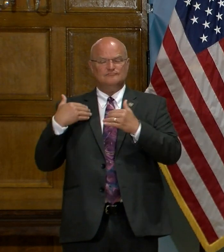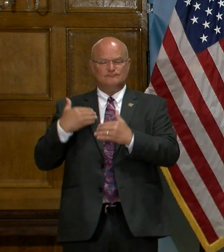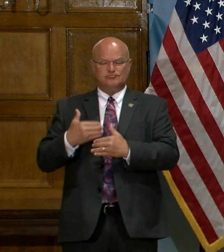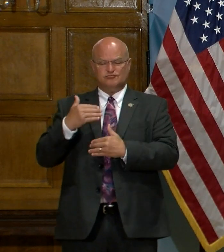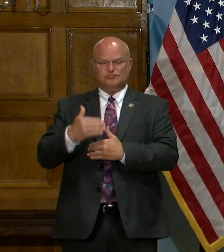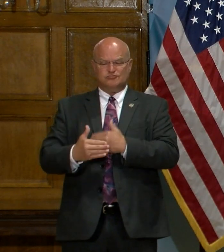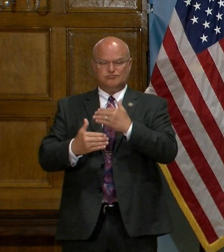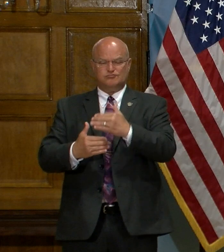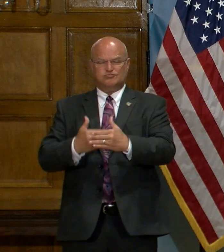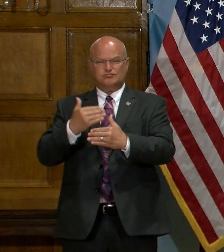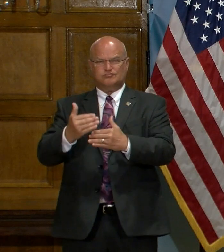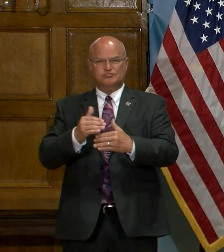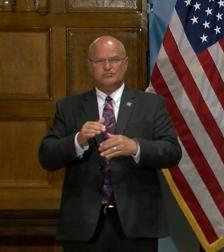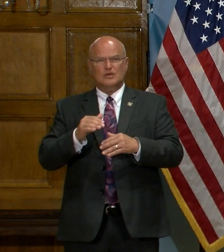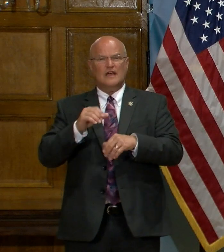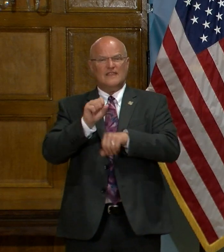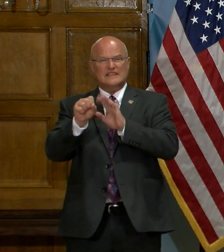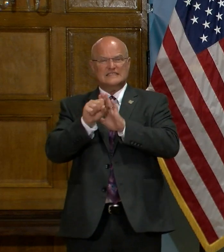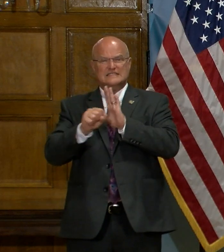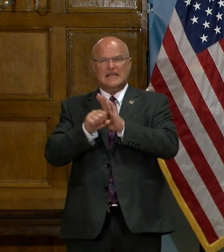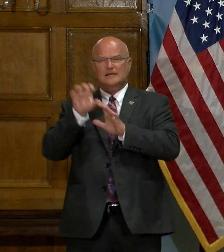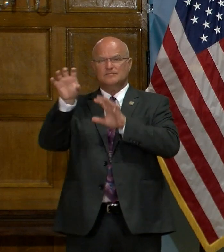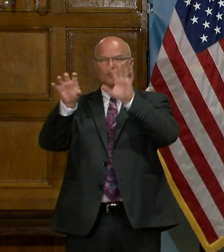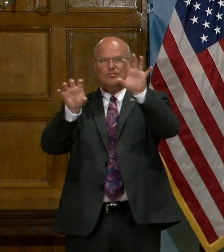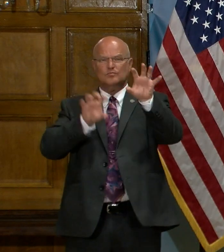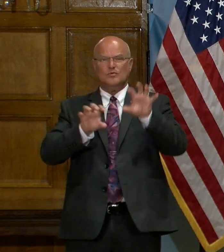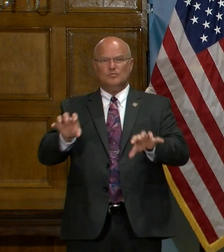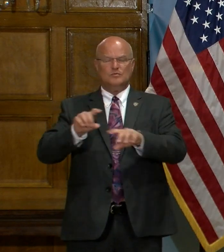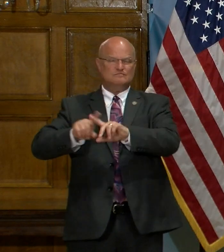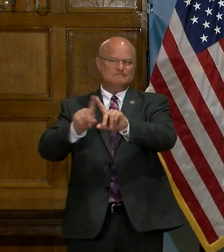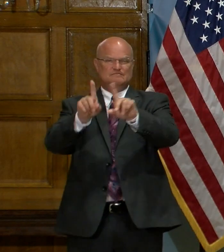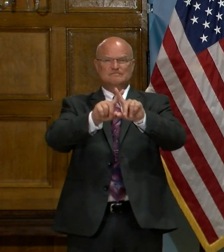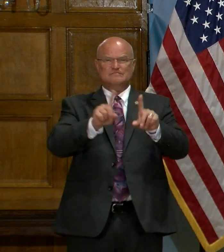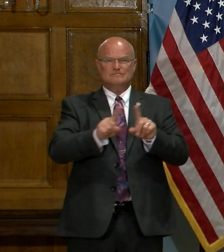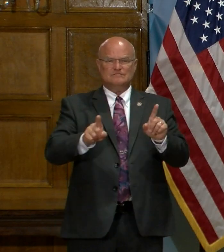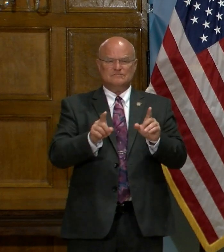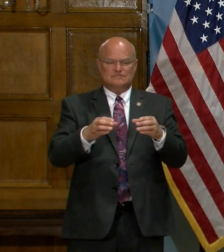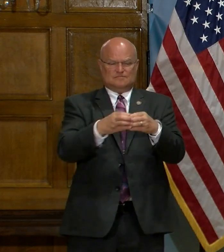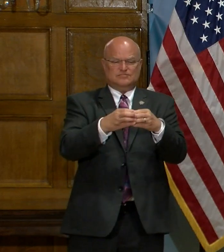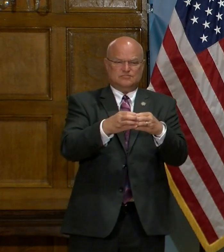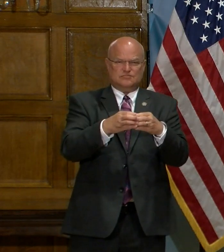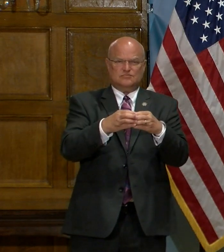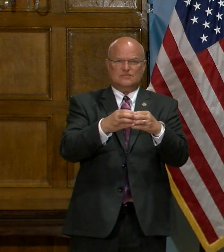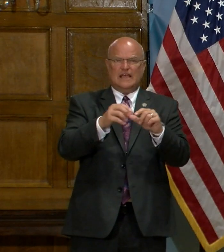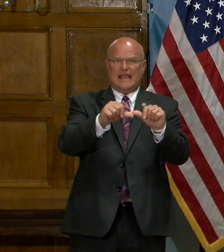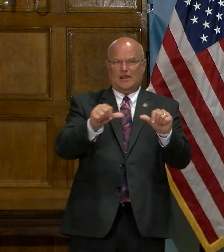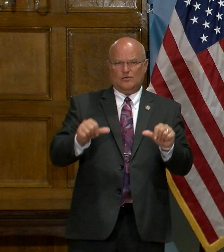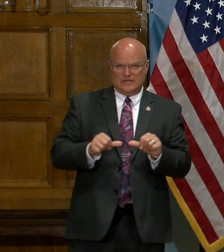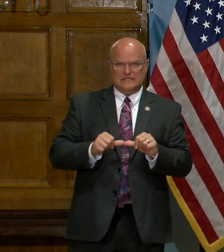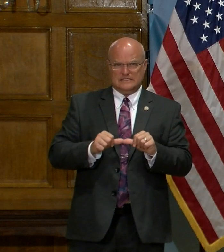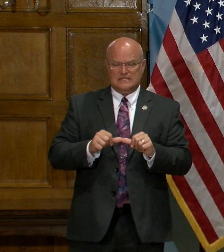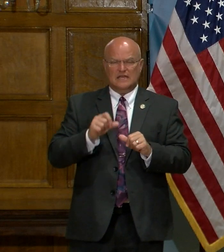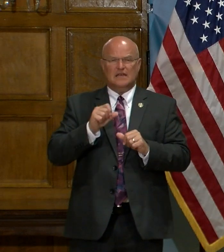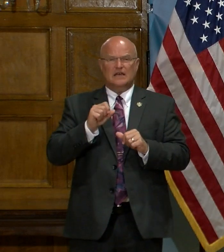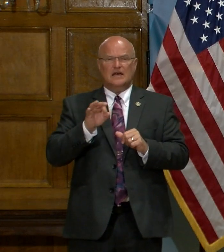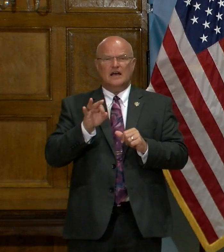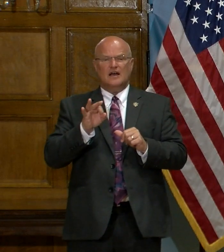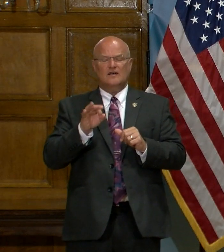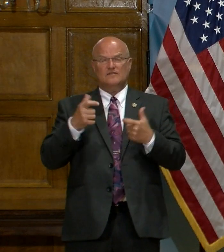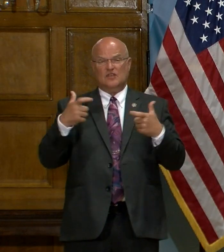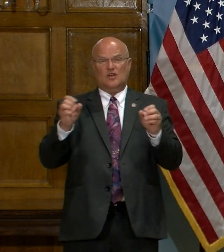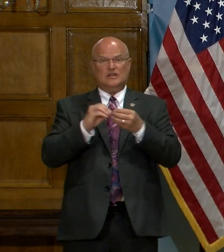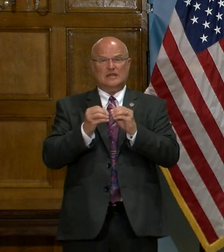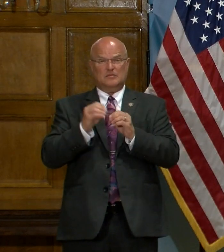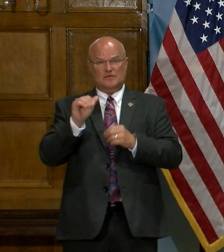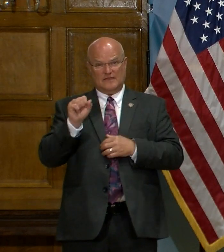sequential movement almost across the state with many different isolated geographic areas of a